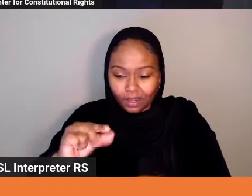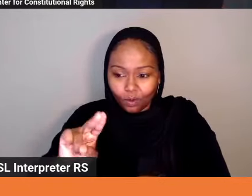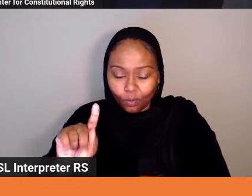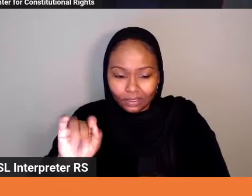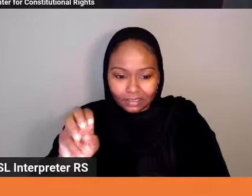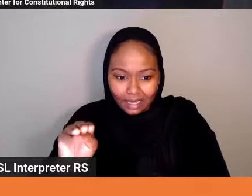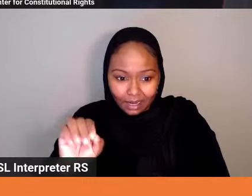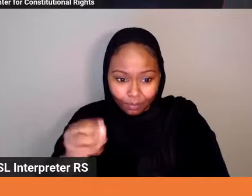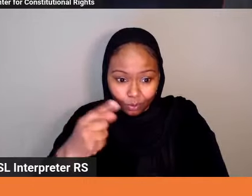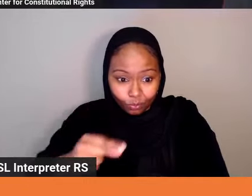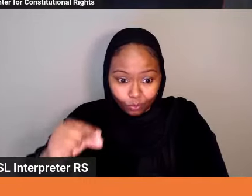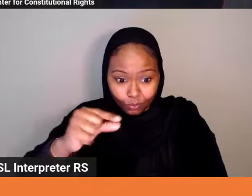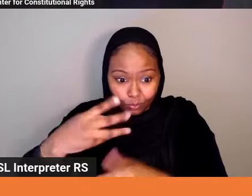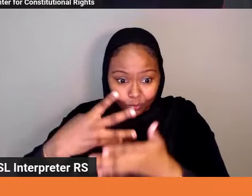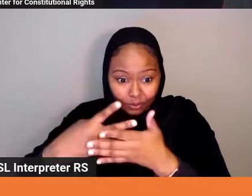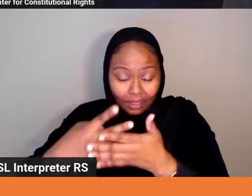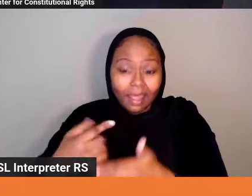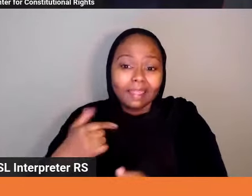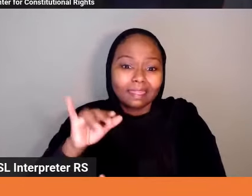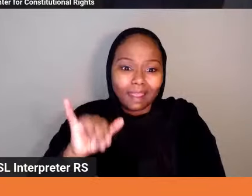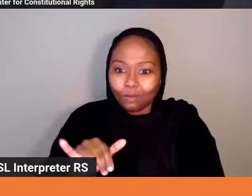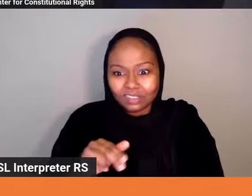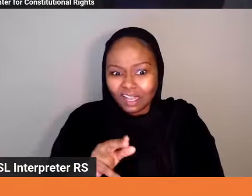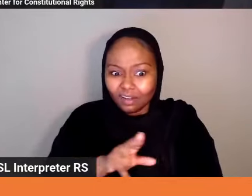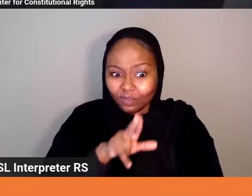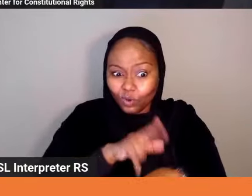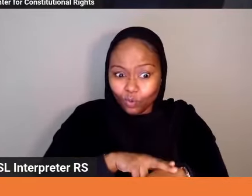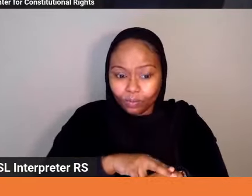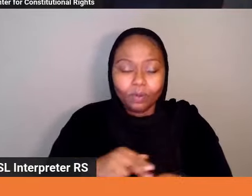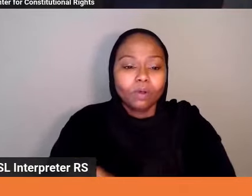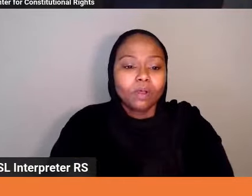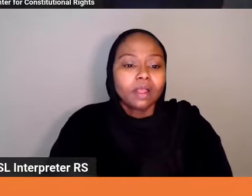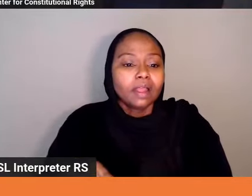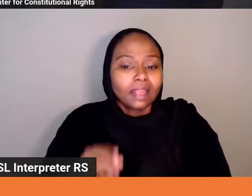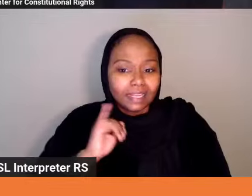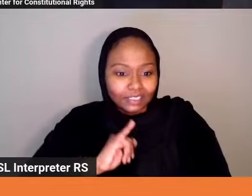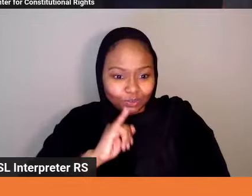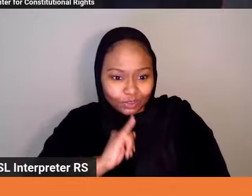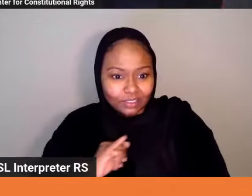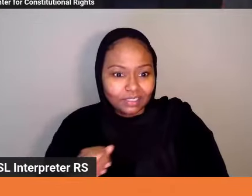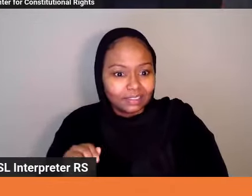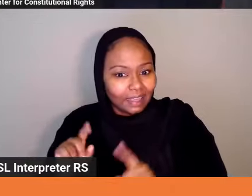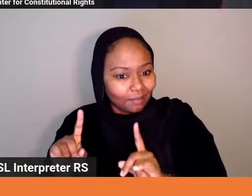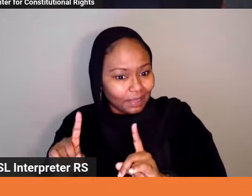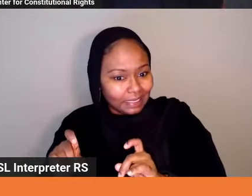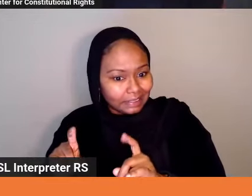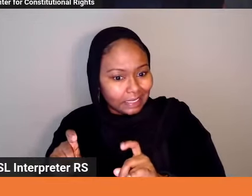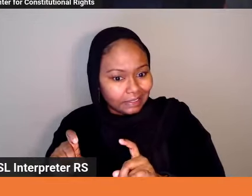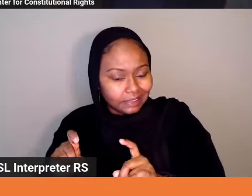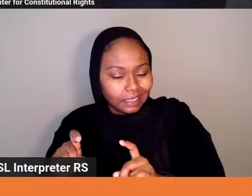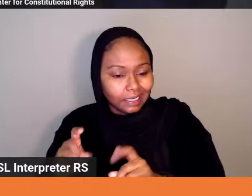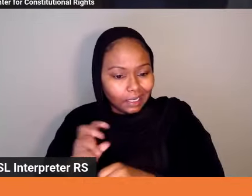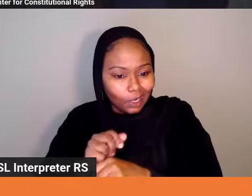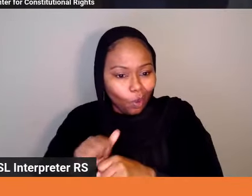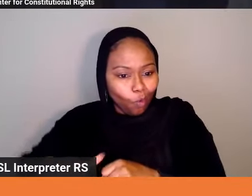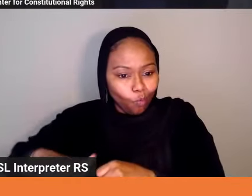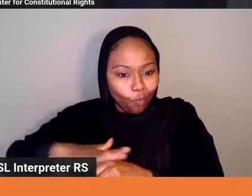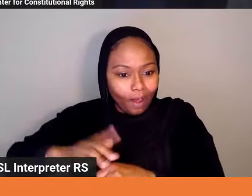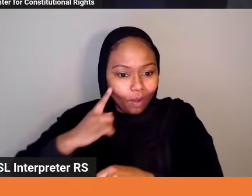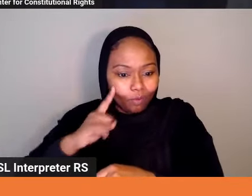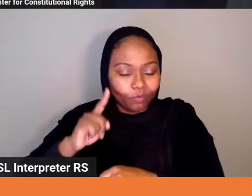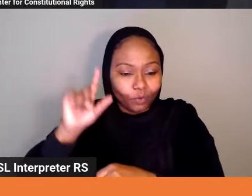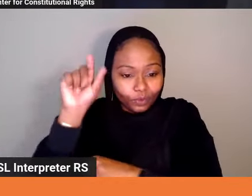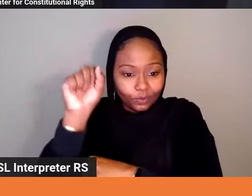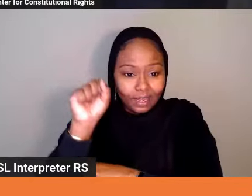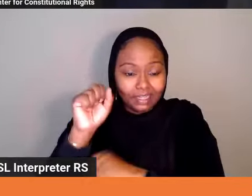sites. It had been normalized. Israel has been a testing ground for the United States to